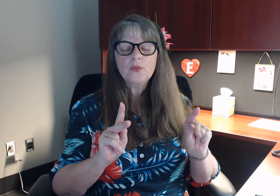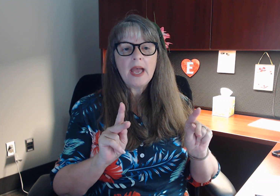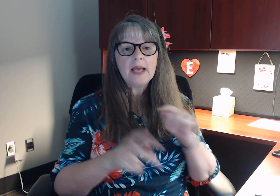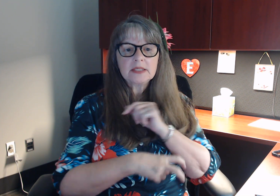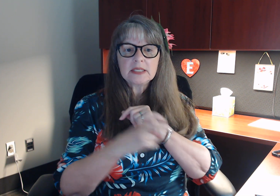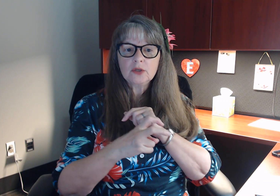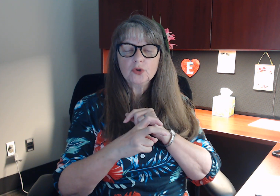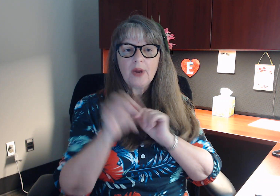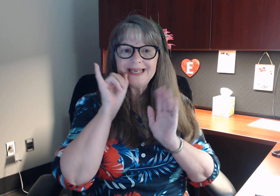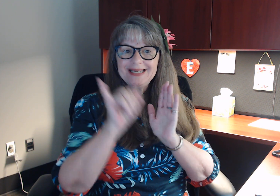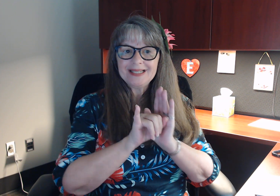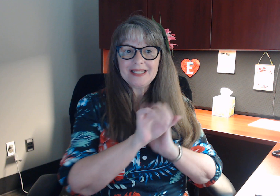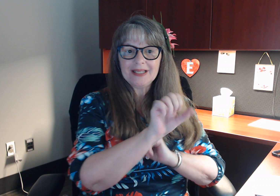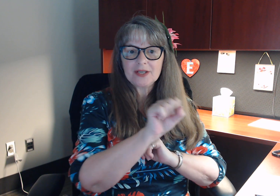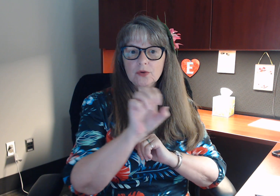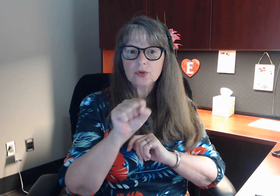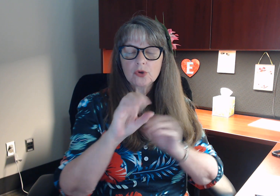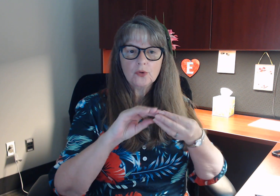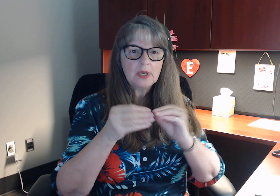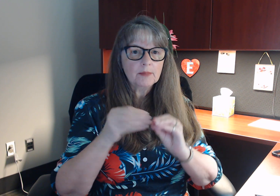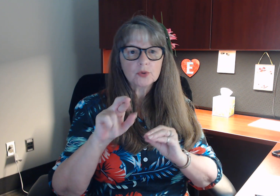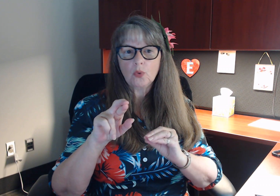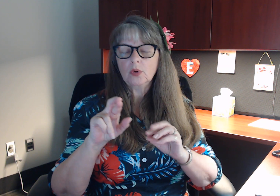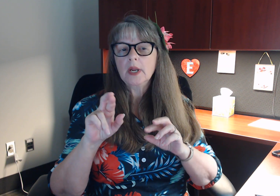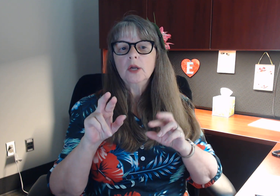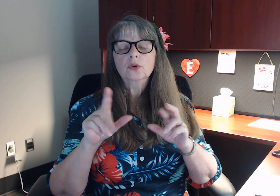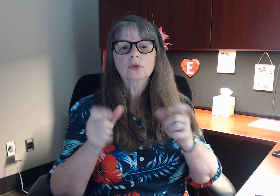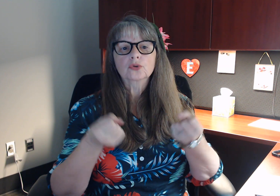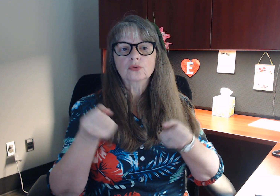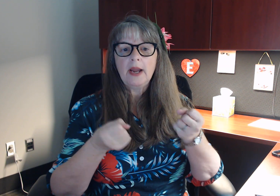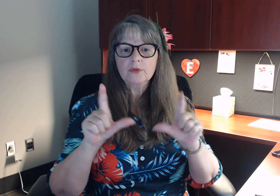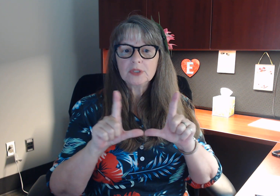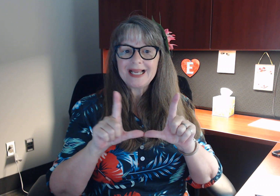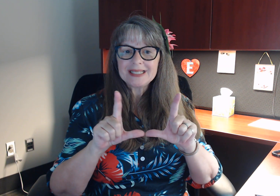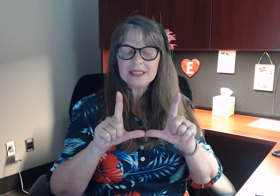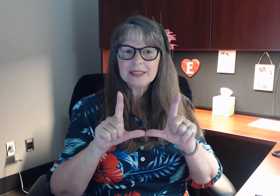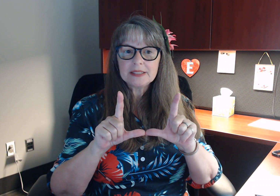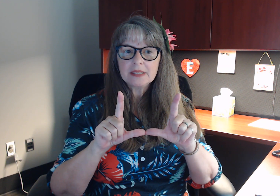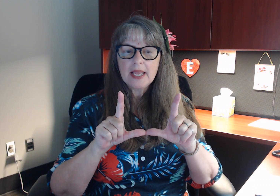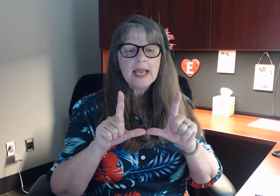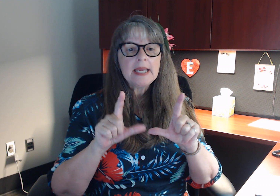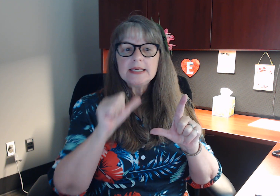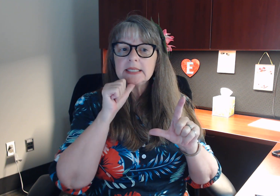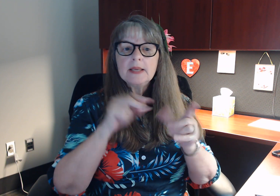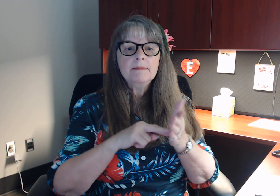that steal your identity, like social security numbers or your driver's license, it doesn't